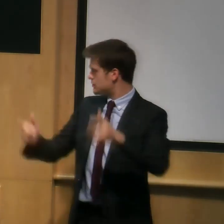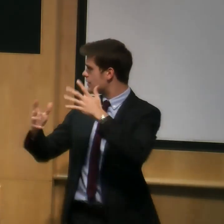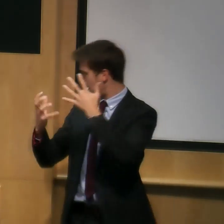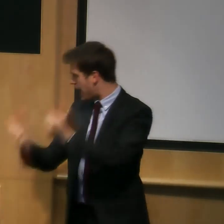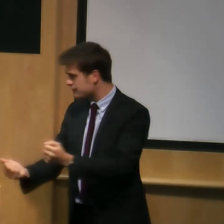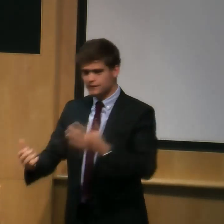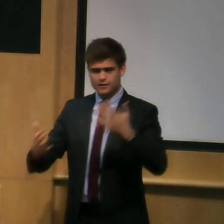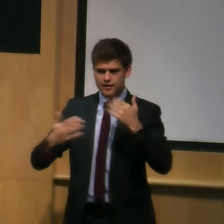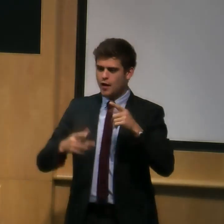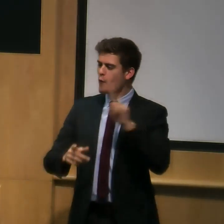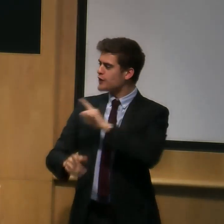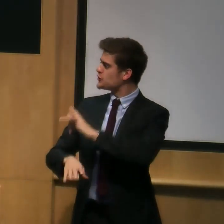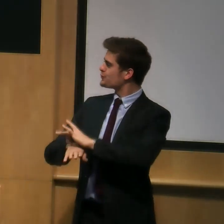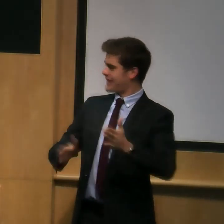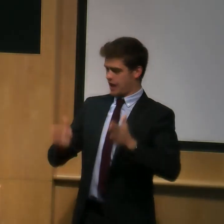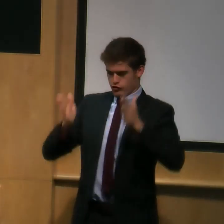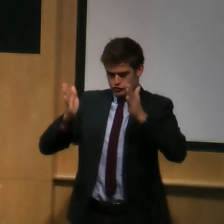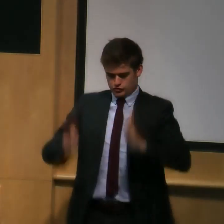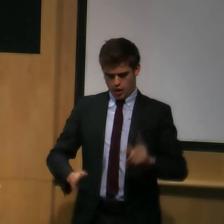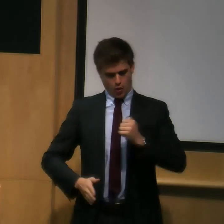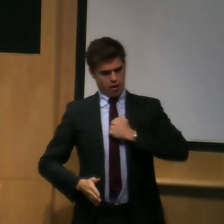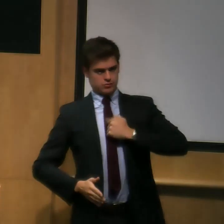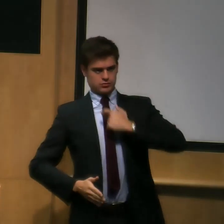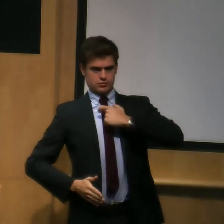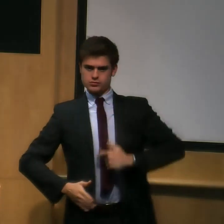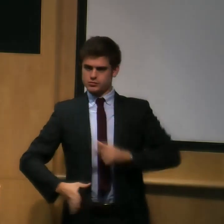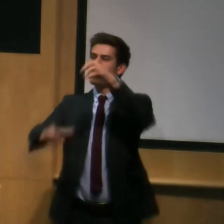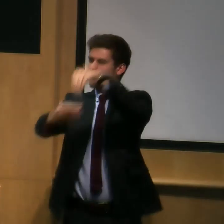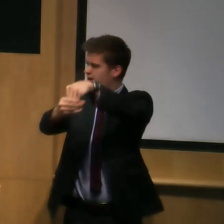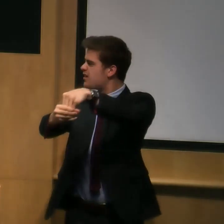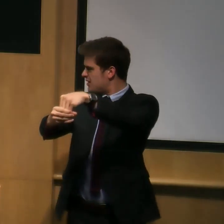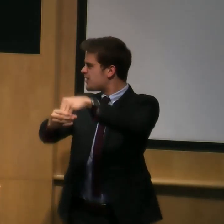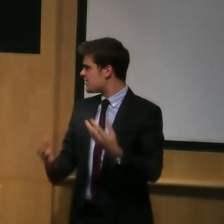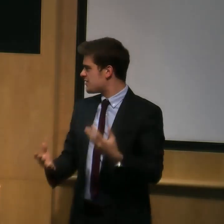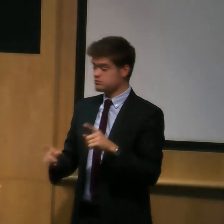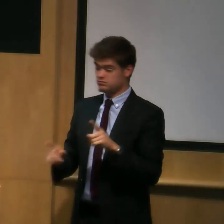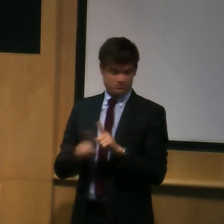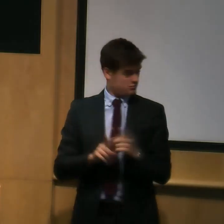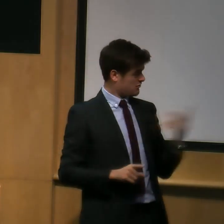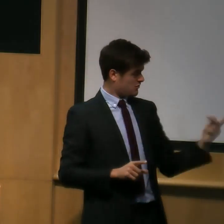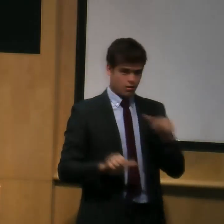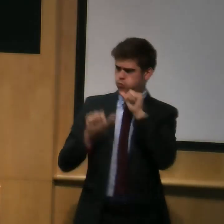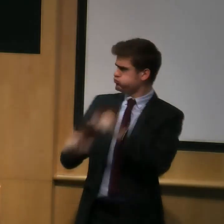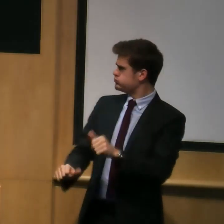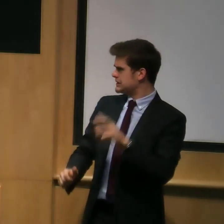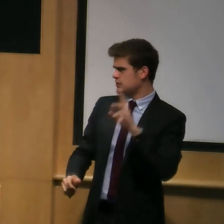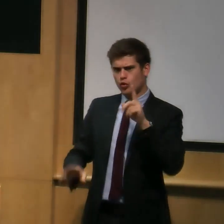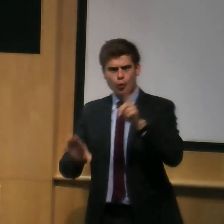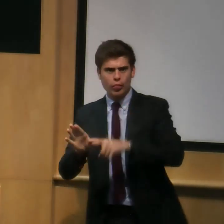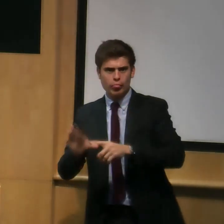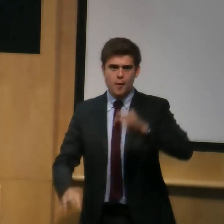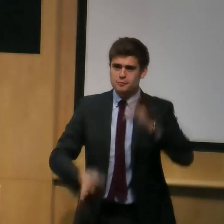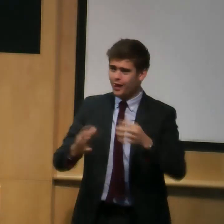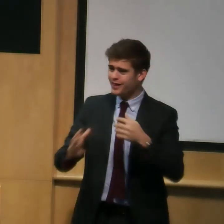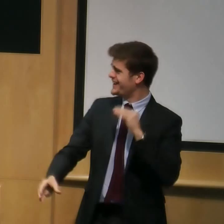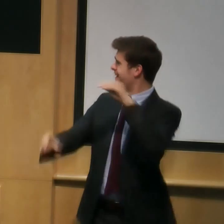interpreters, we have contacts with Wesley. So there are international unions there for professionals